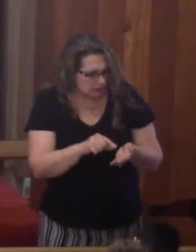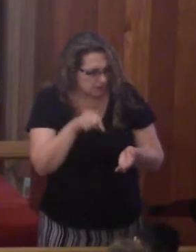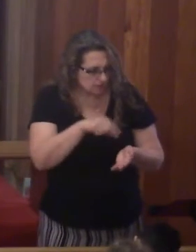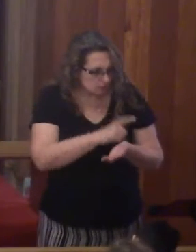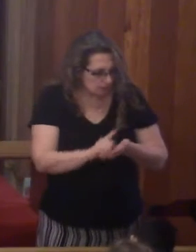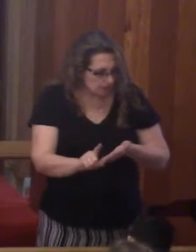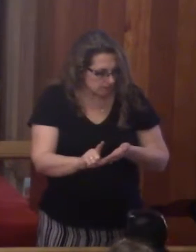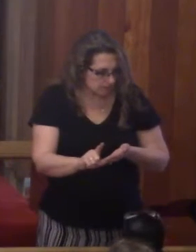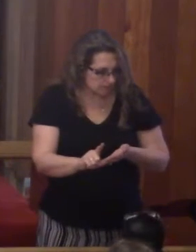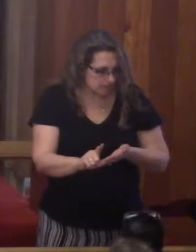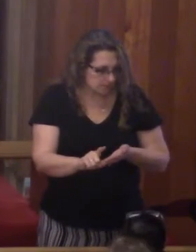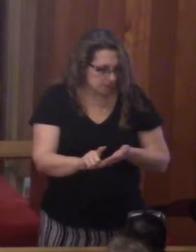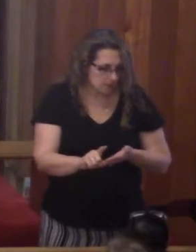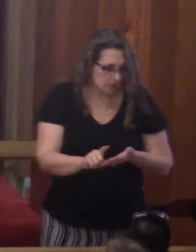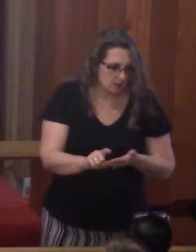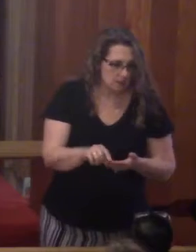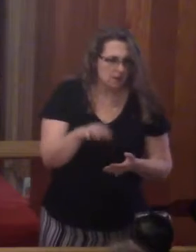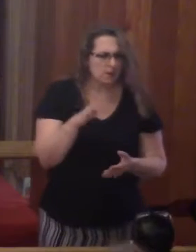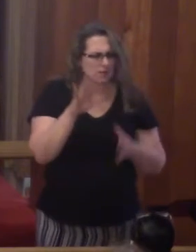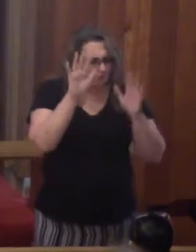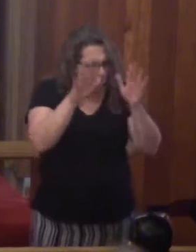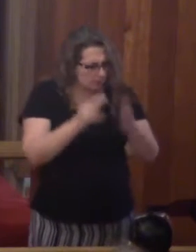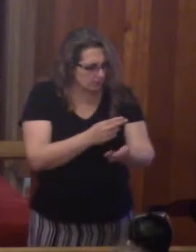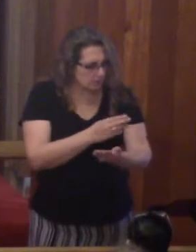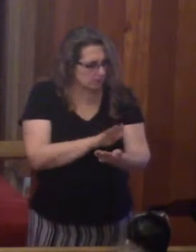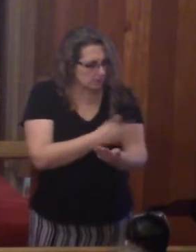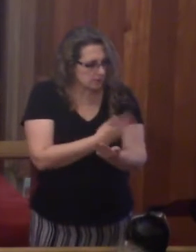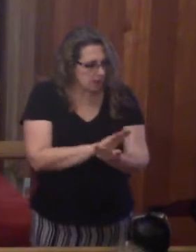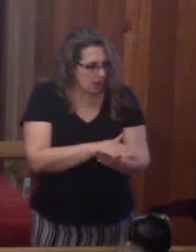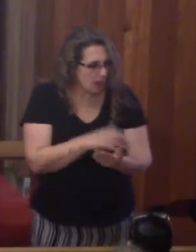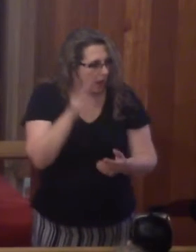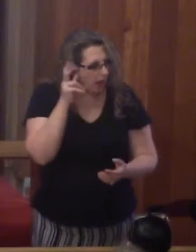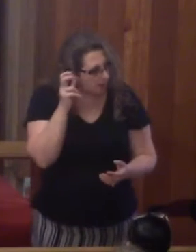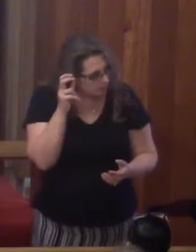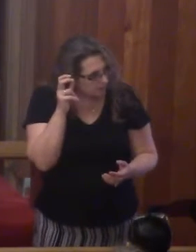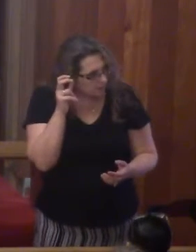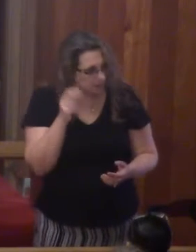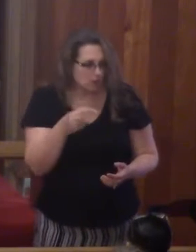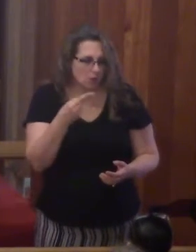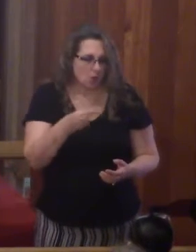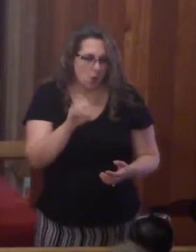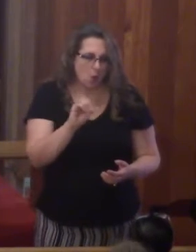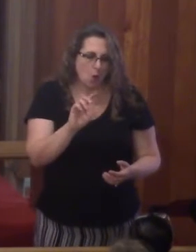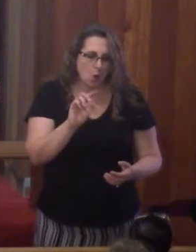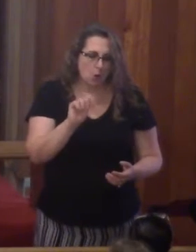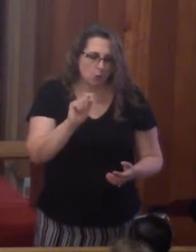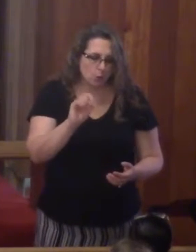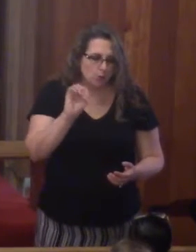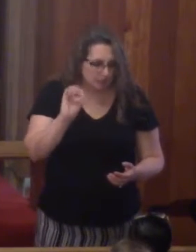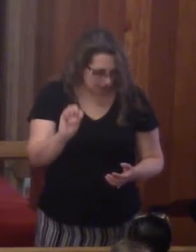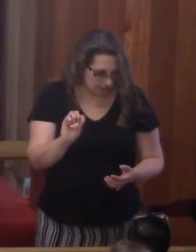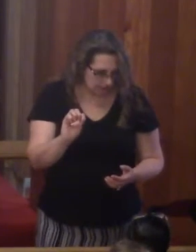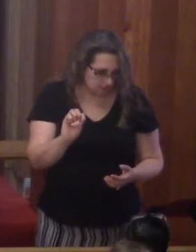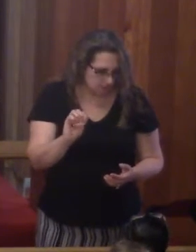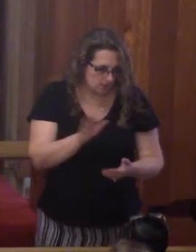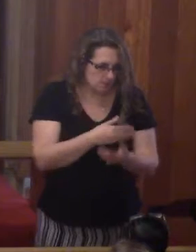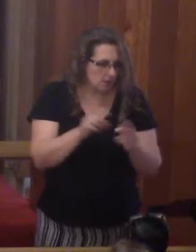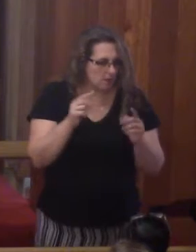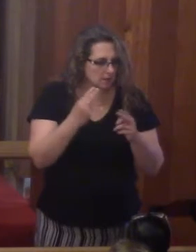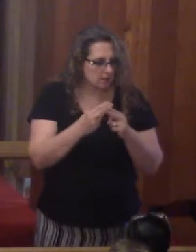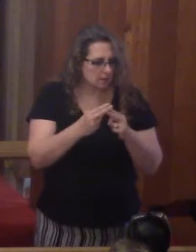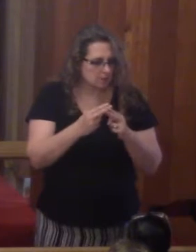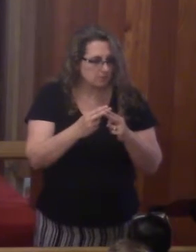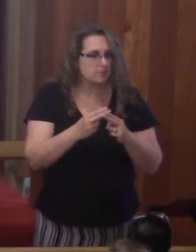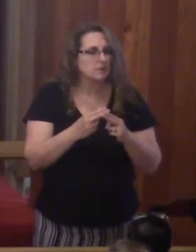week, and this lovely song I was hearing by Hootie, also known as Darius Rucker, was the song